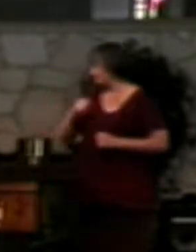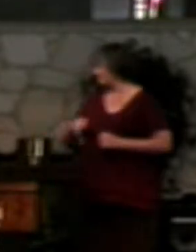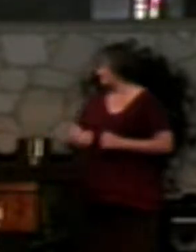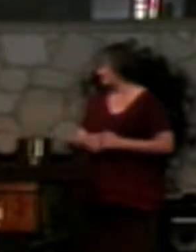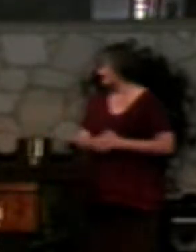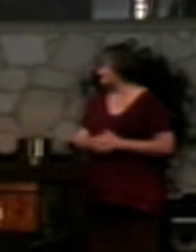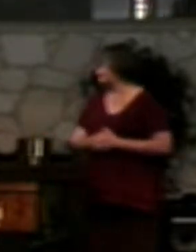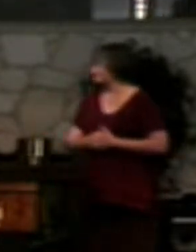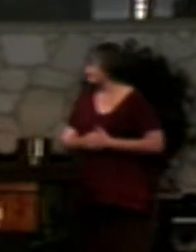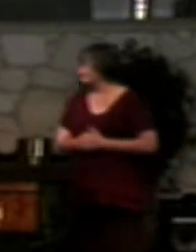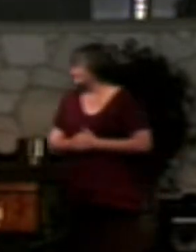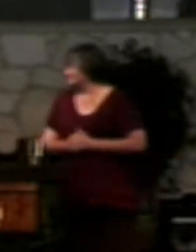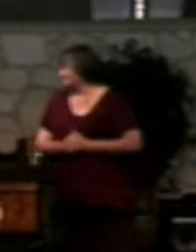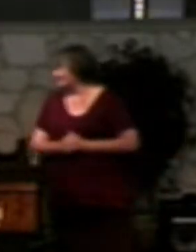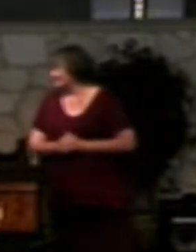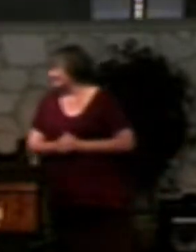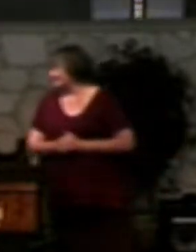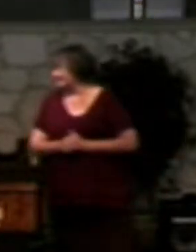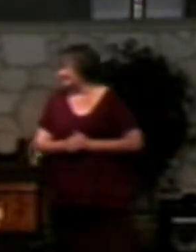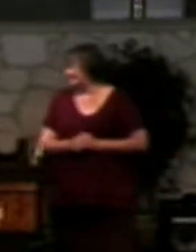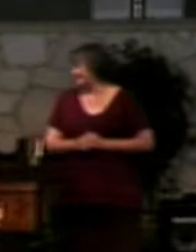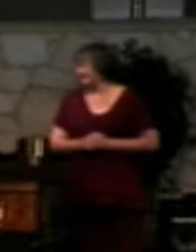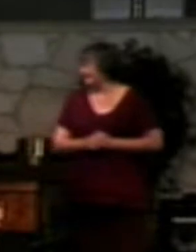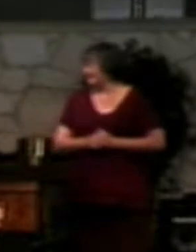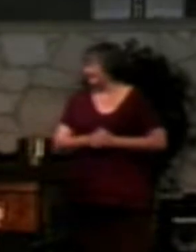You're welcome. Come on, Ashley, tell us.